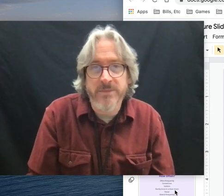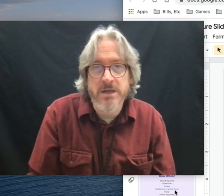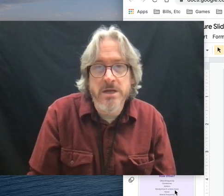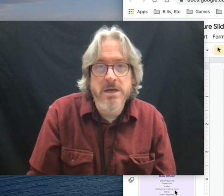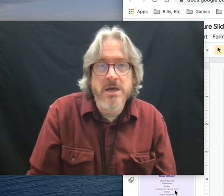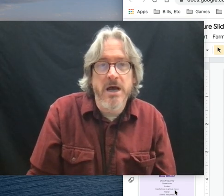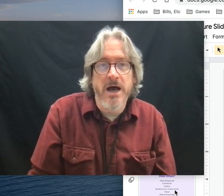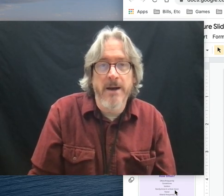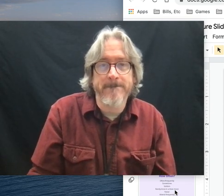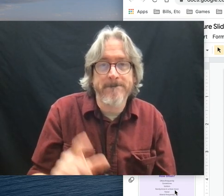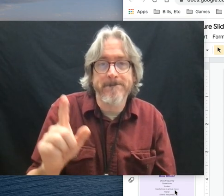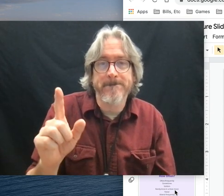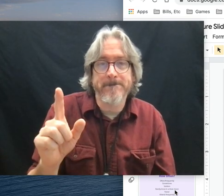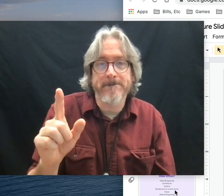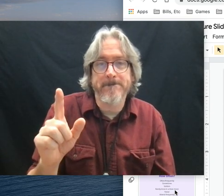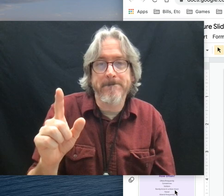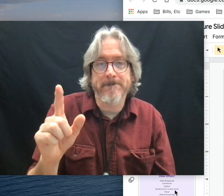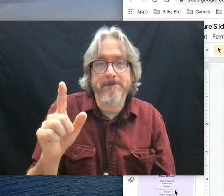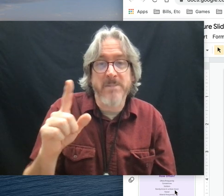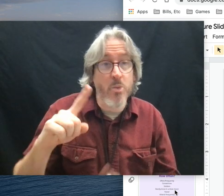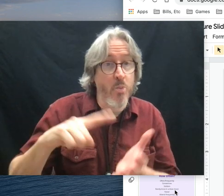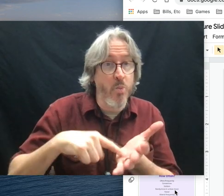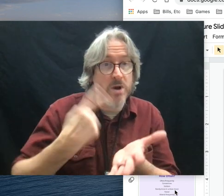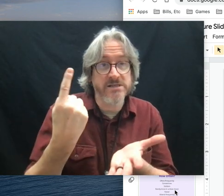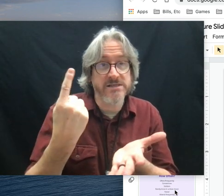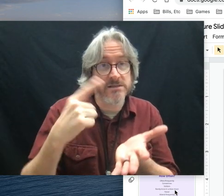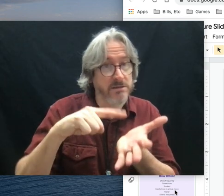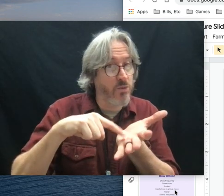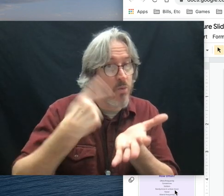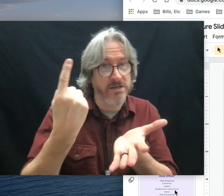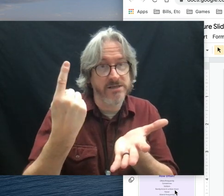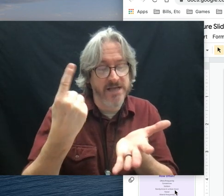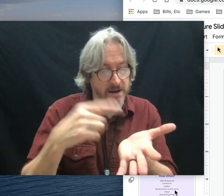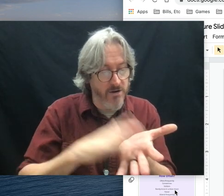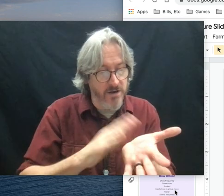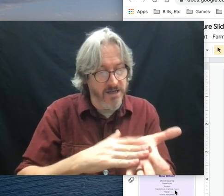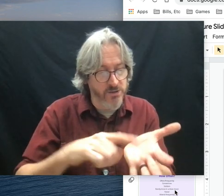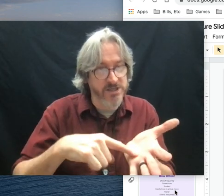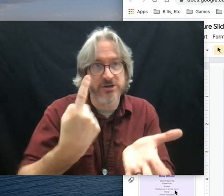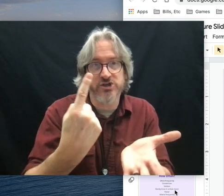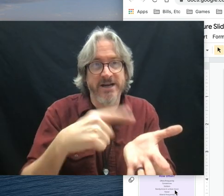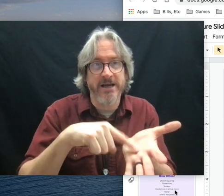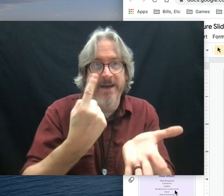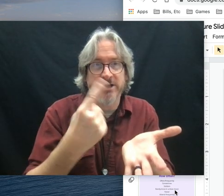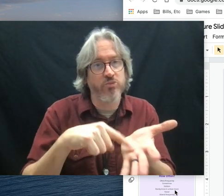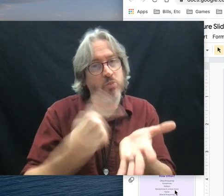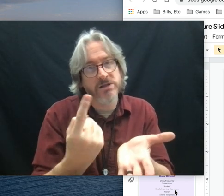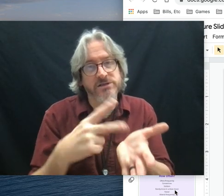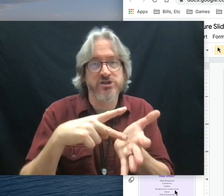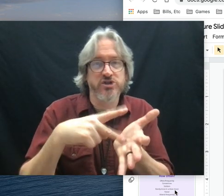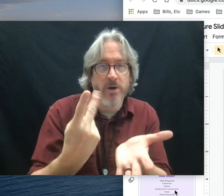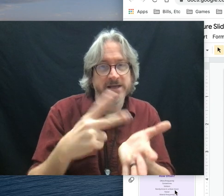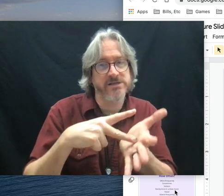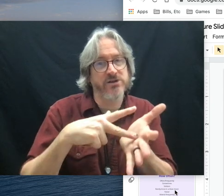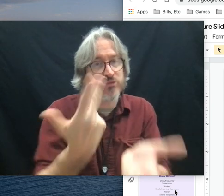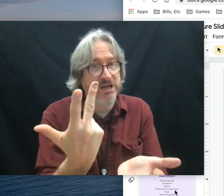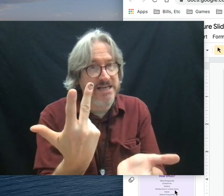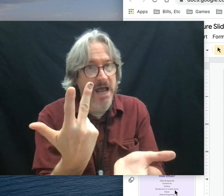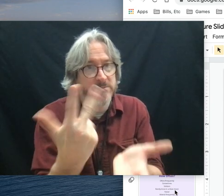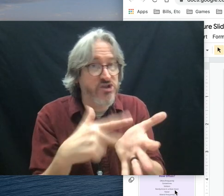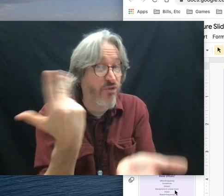day. Once, and It's almost like you're striking a match once,